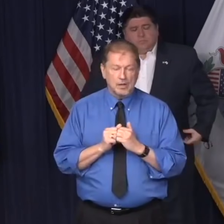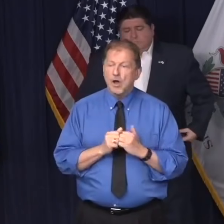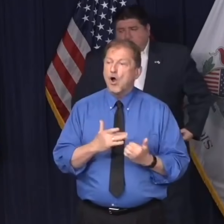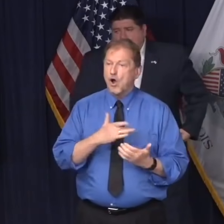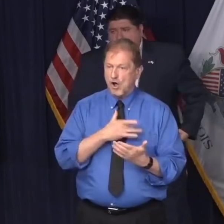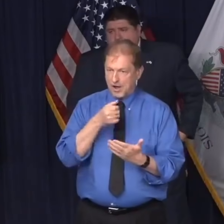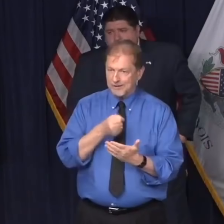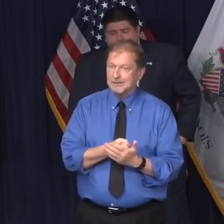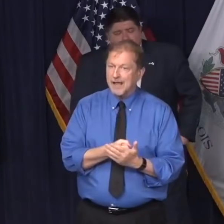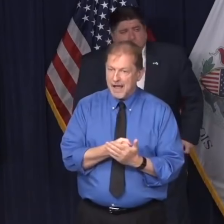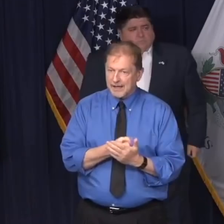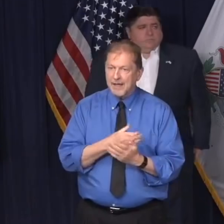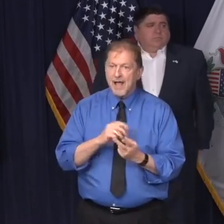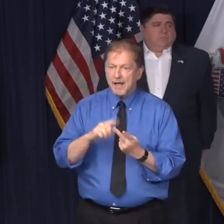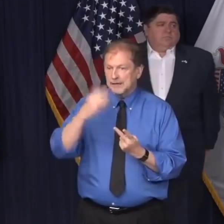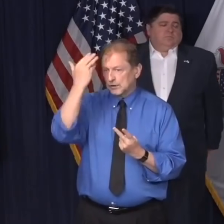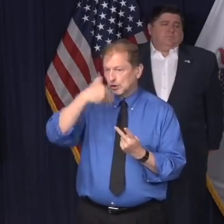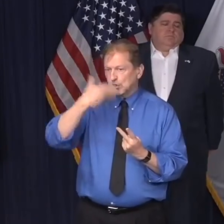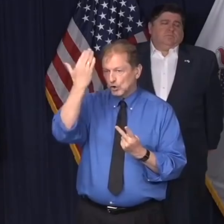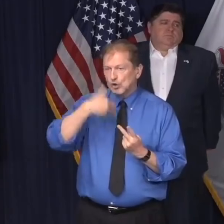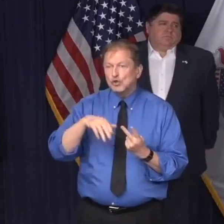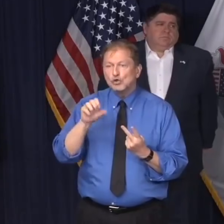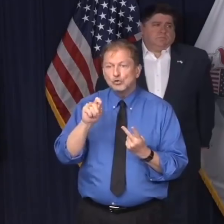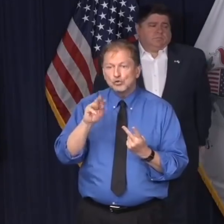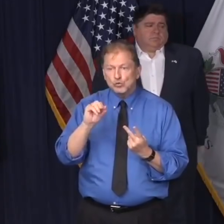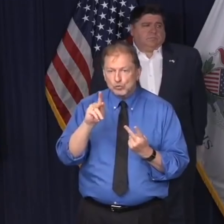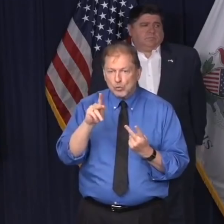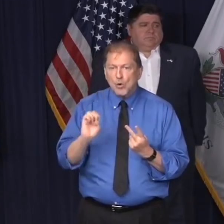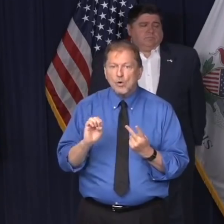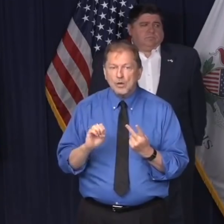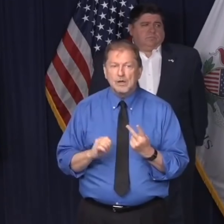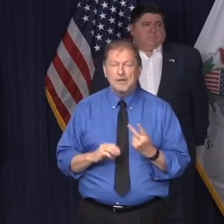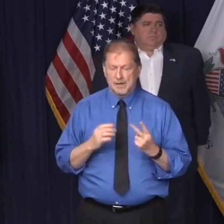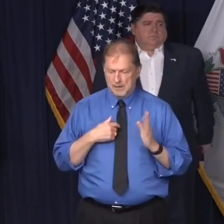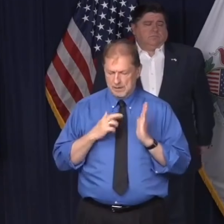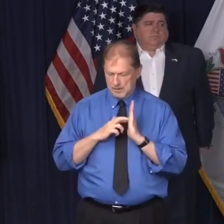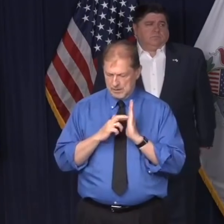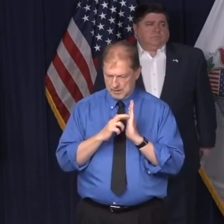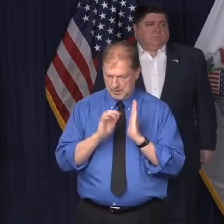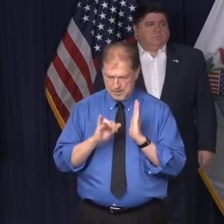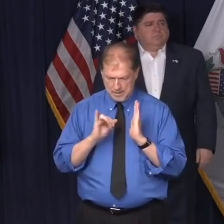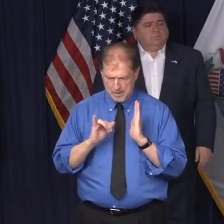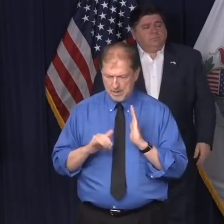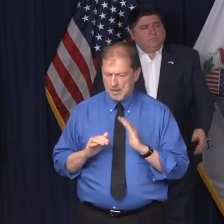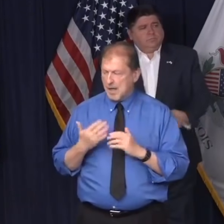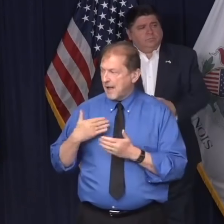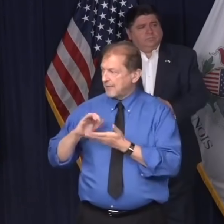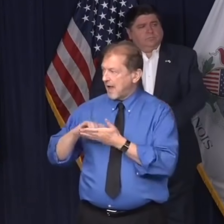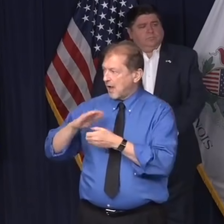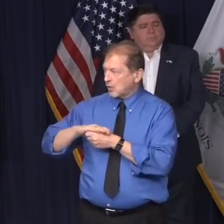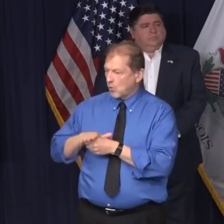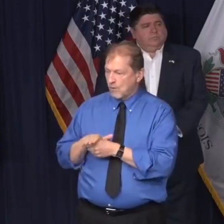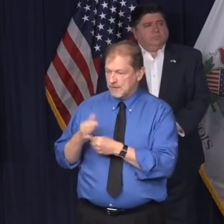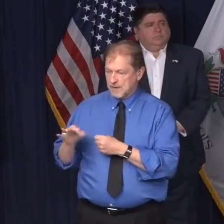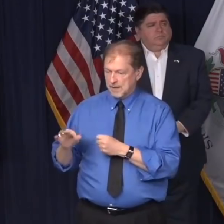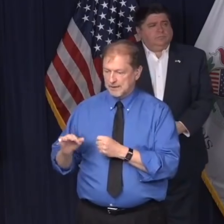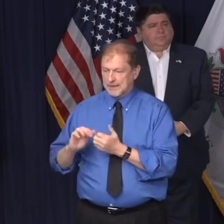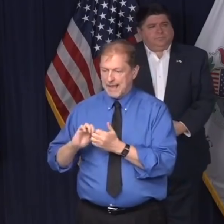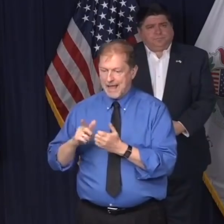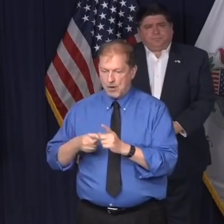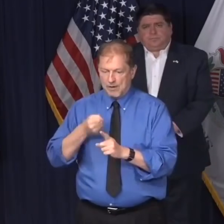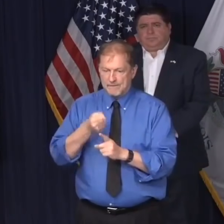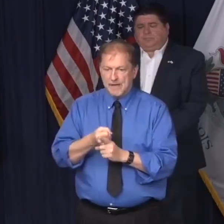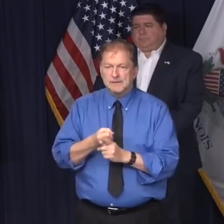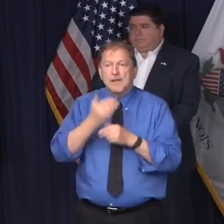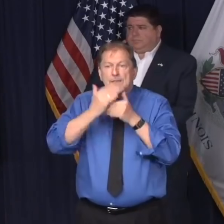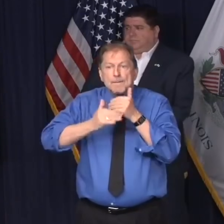heart attacks and strokes, and as I'm going through the literature, I'm seeing how this virus actually affects the blood